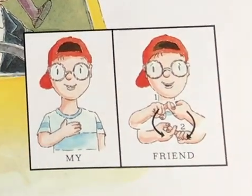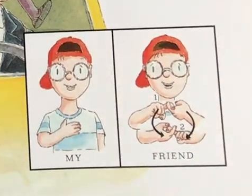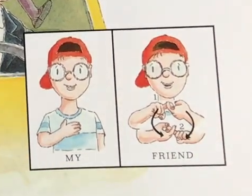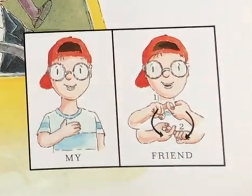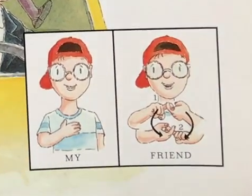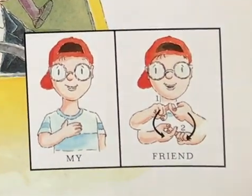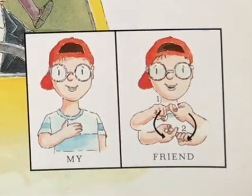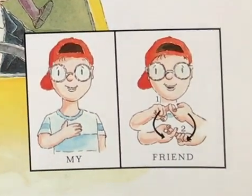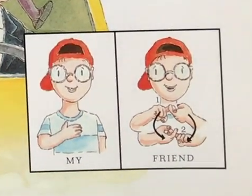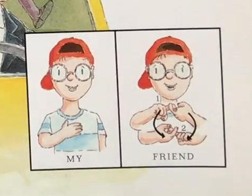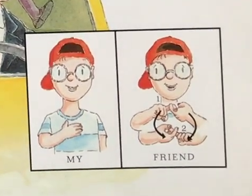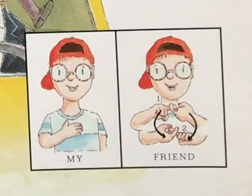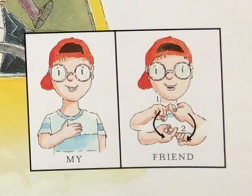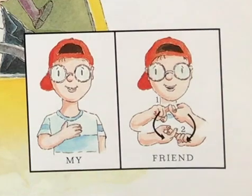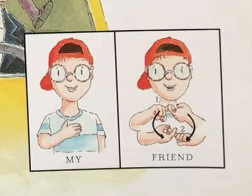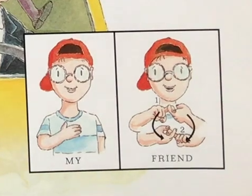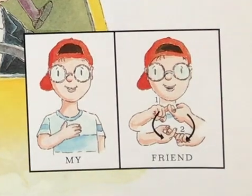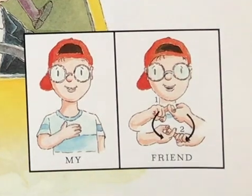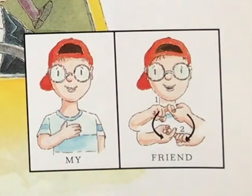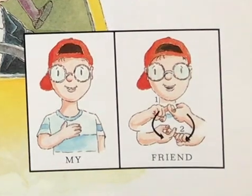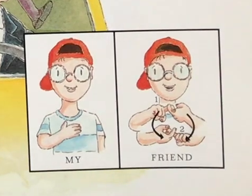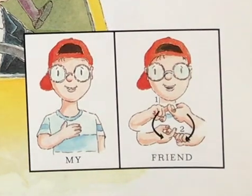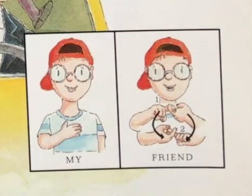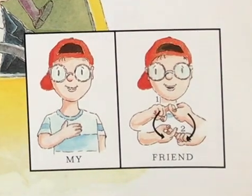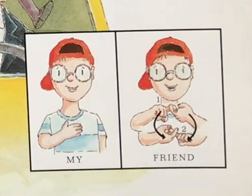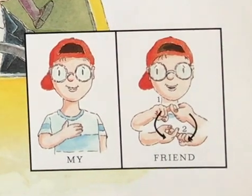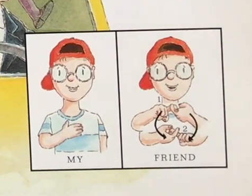John signs back, I got one, too.